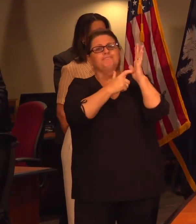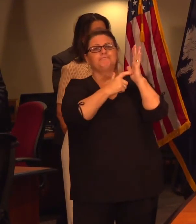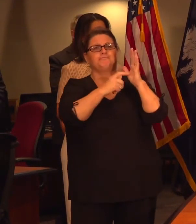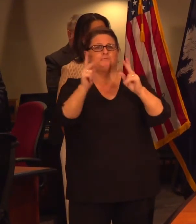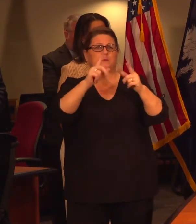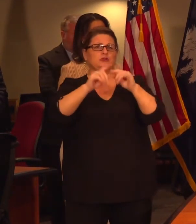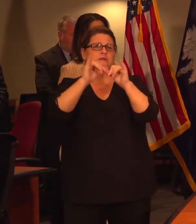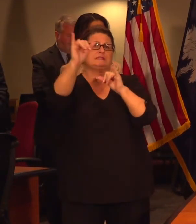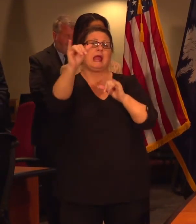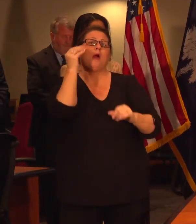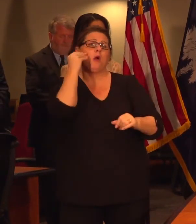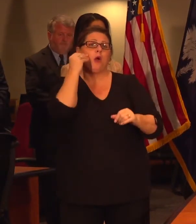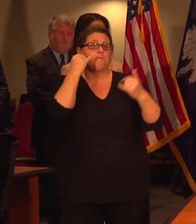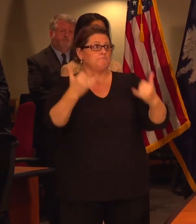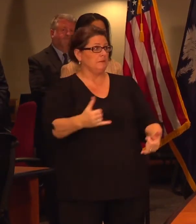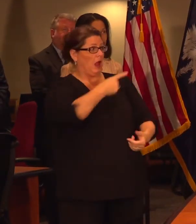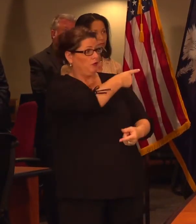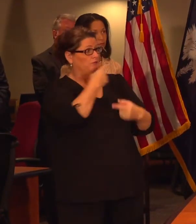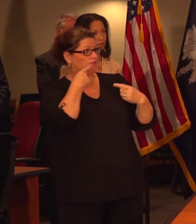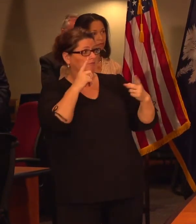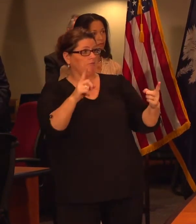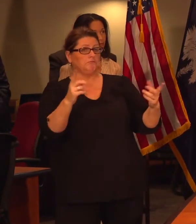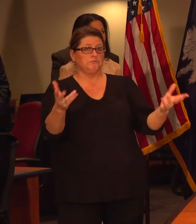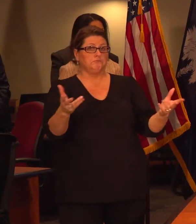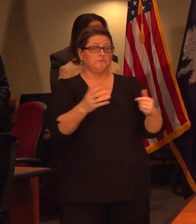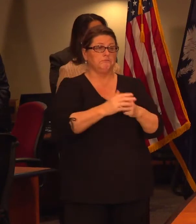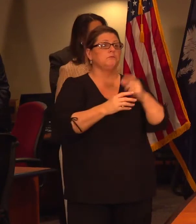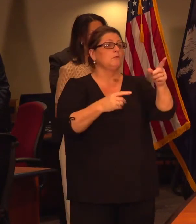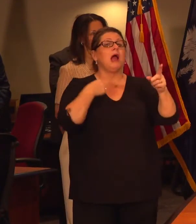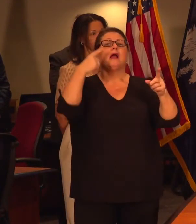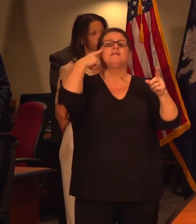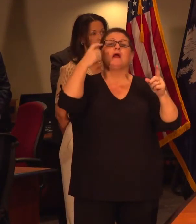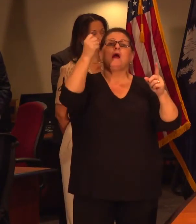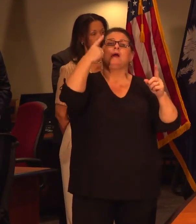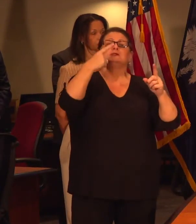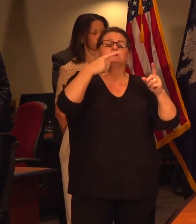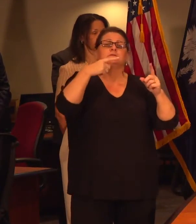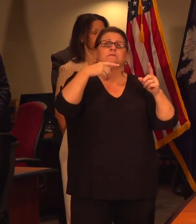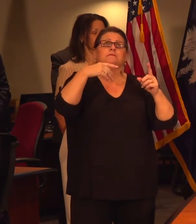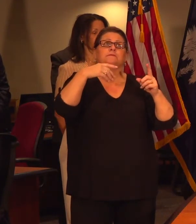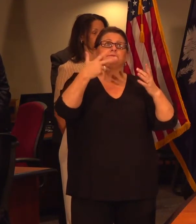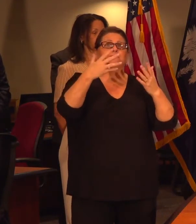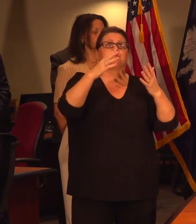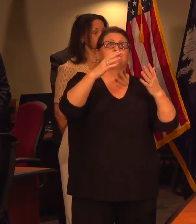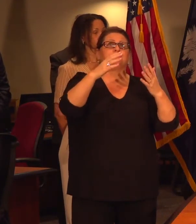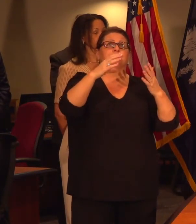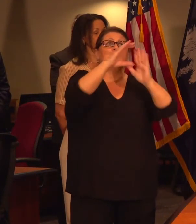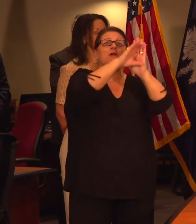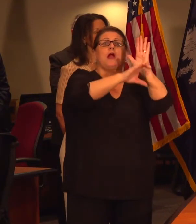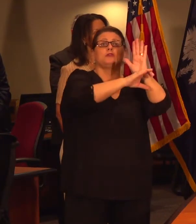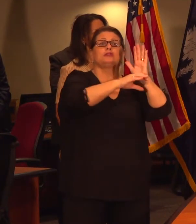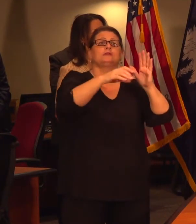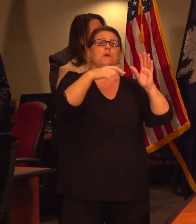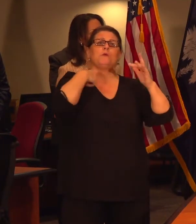mean, how has your thinking on that evolved? Well, I think the same of the constitutionality of such orders that restrict the liberty